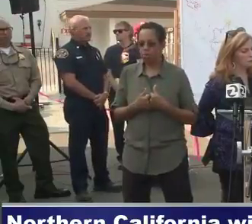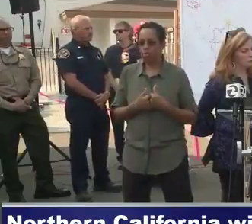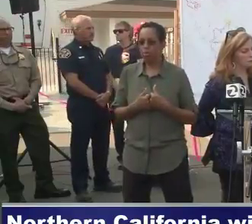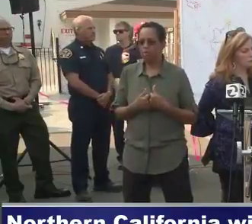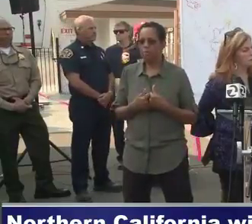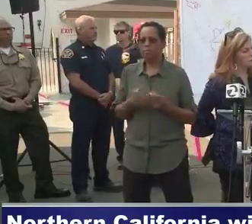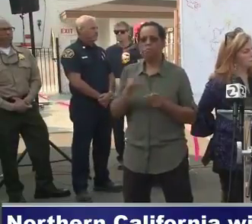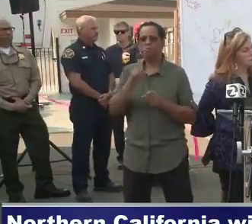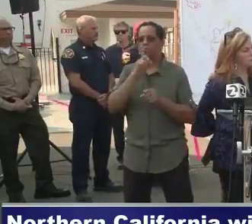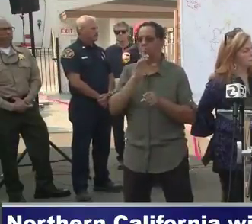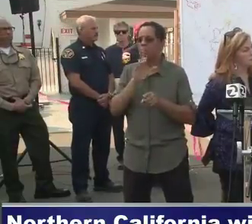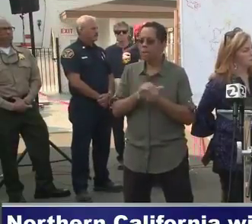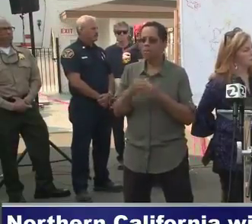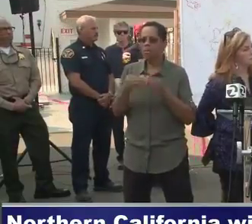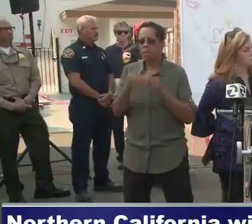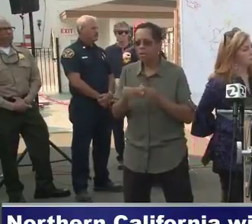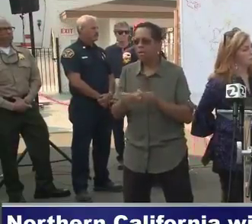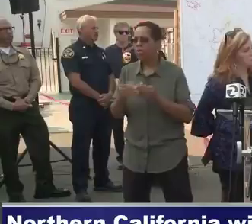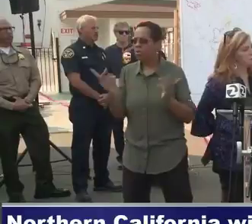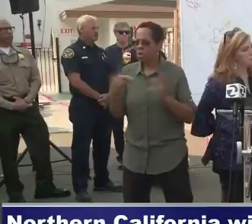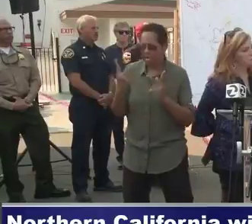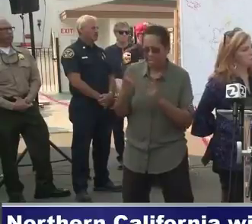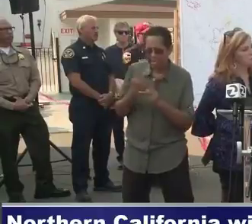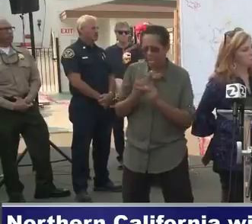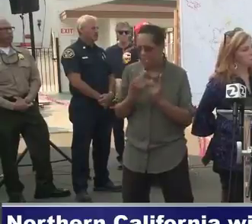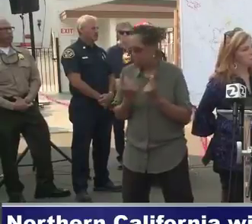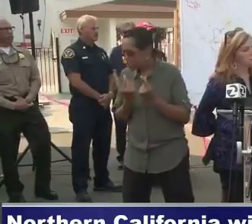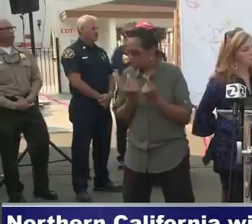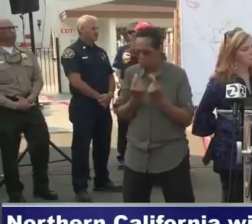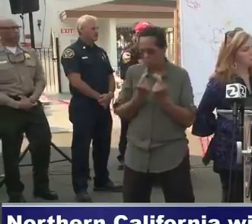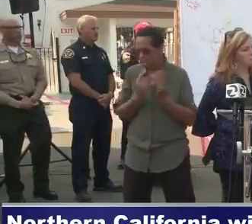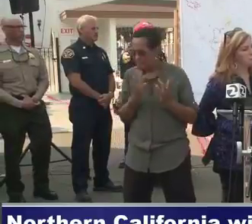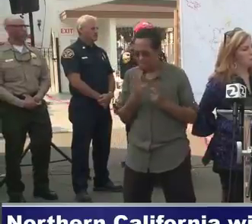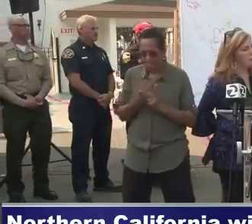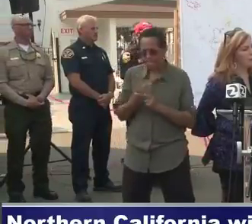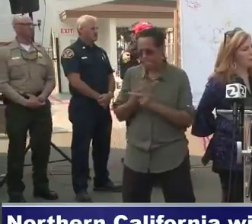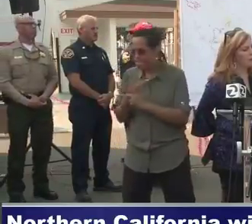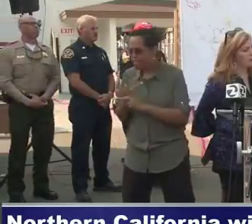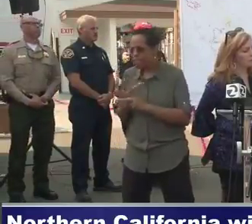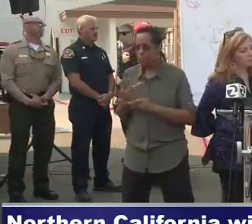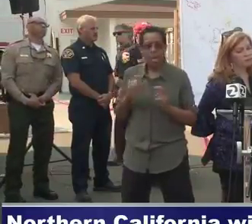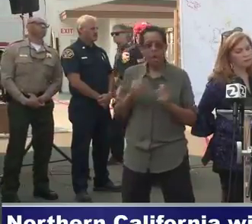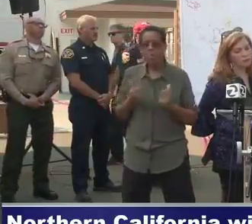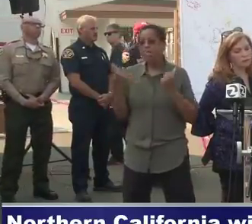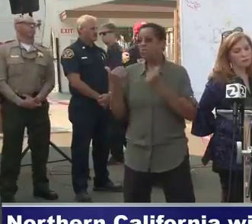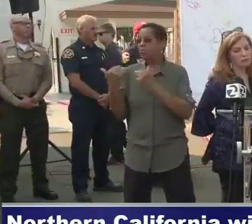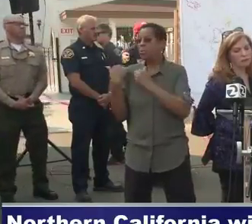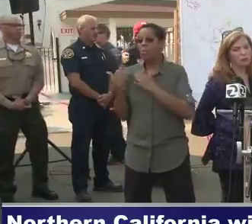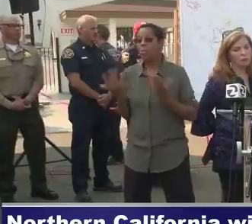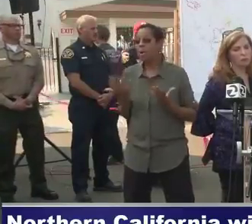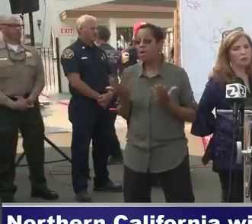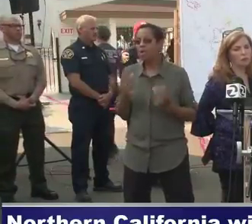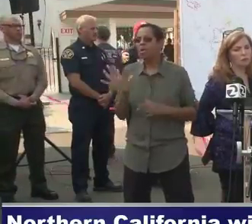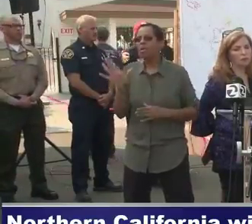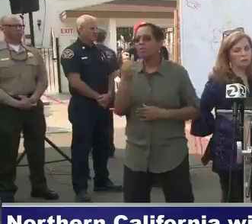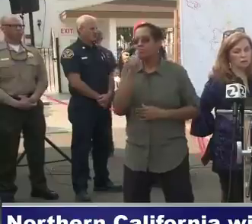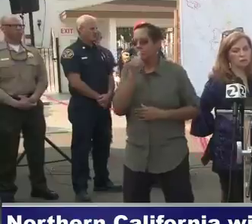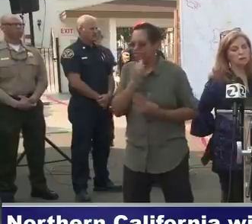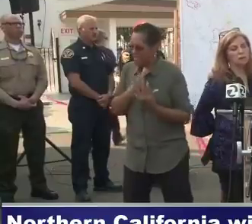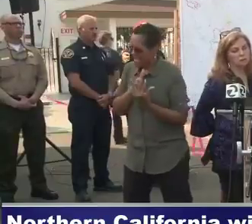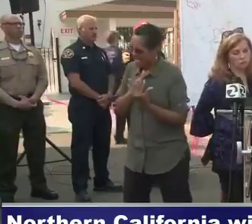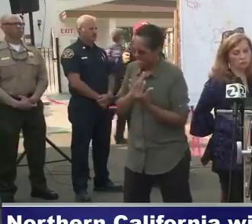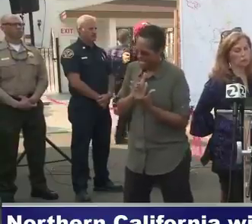are looking and planning for how that happens. But our job right now is to get through this emergency. Then we'll start taking